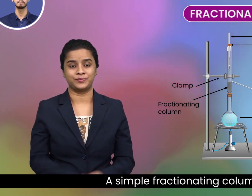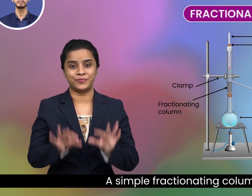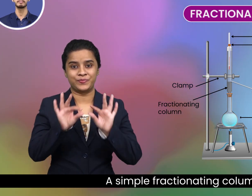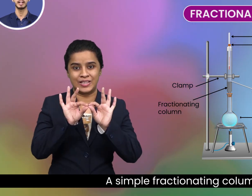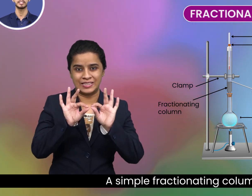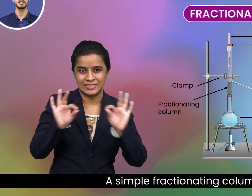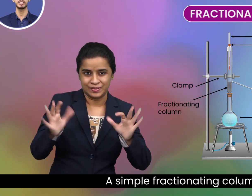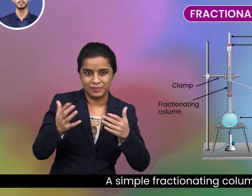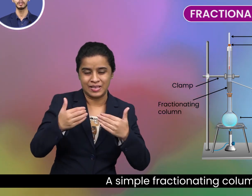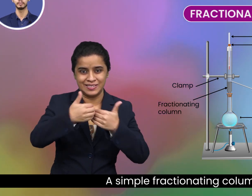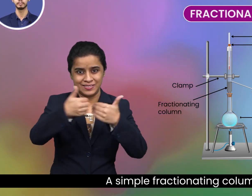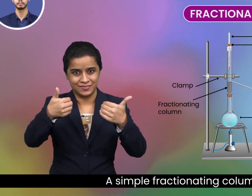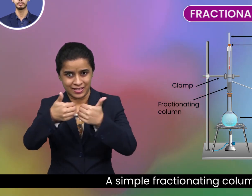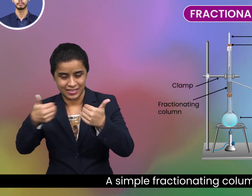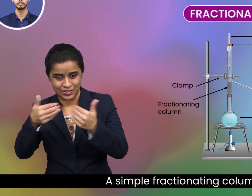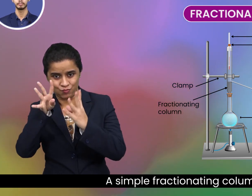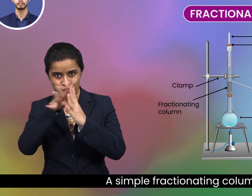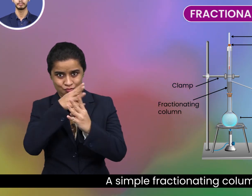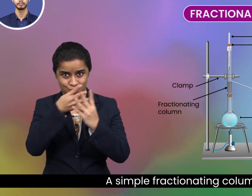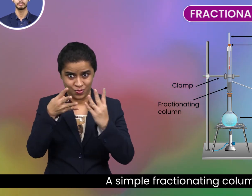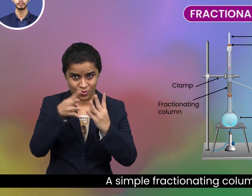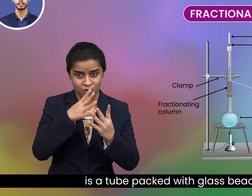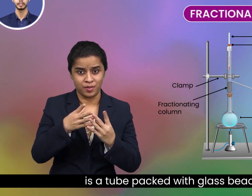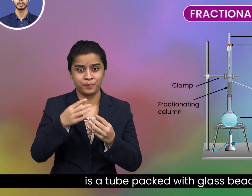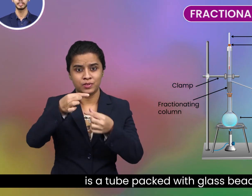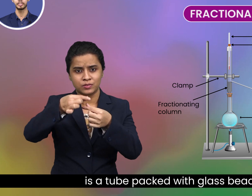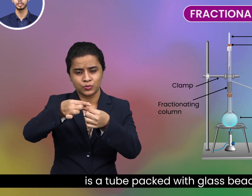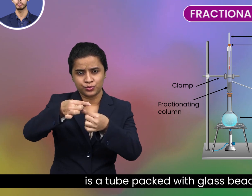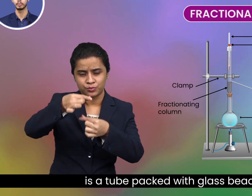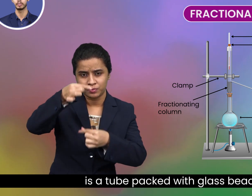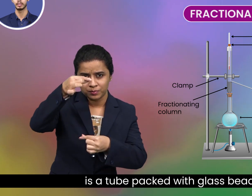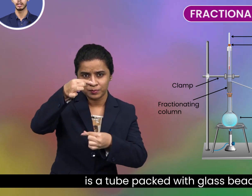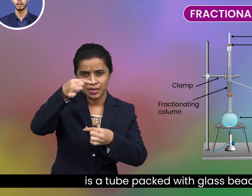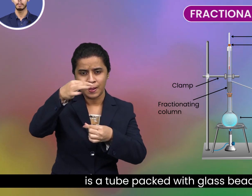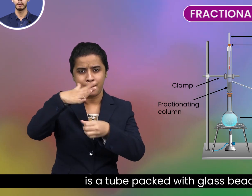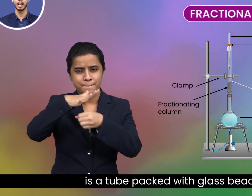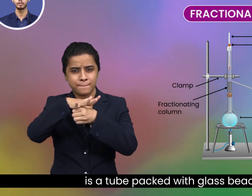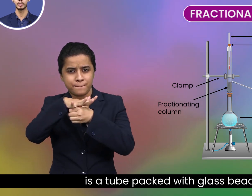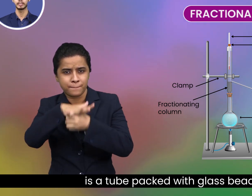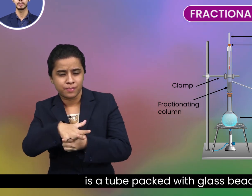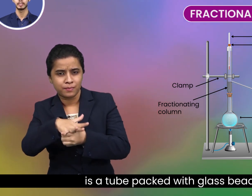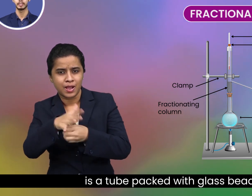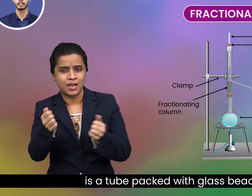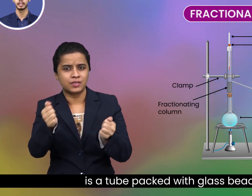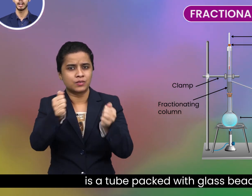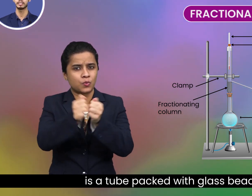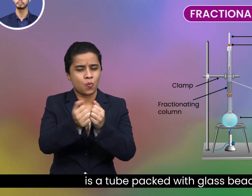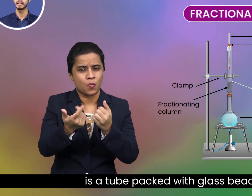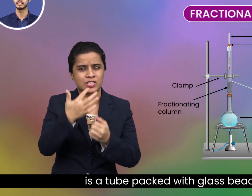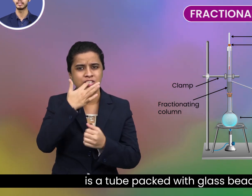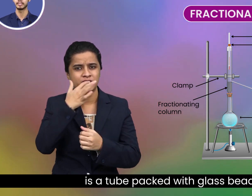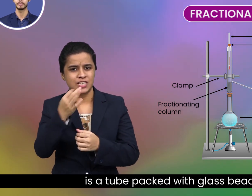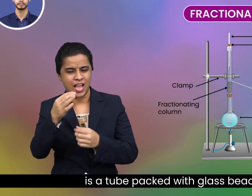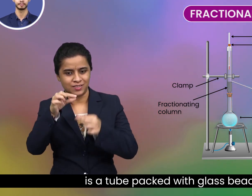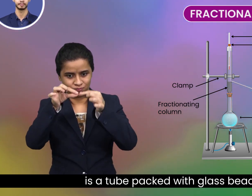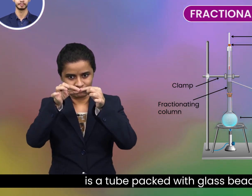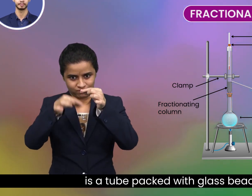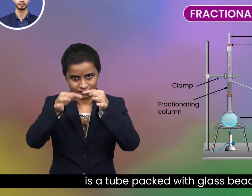A simple fractionating column is a tube packed with glass